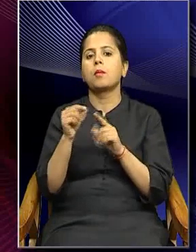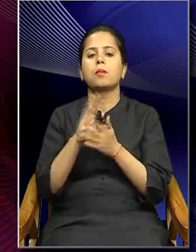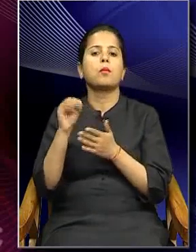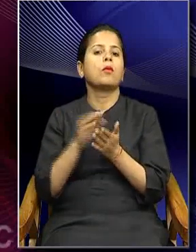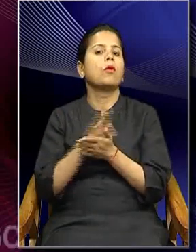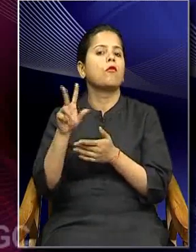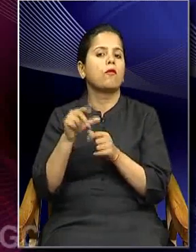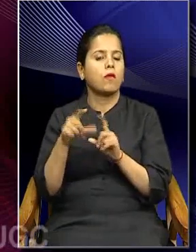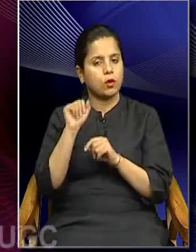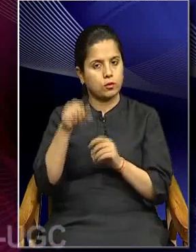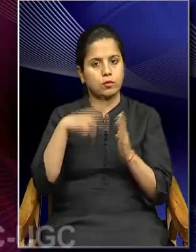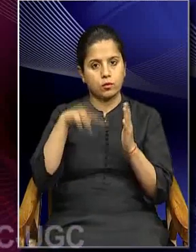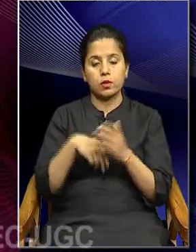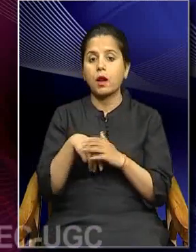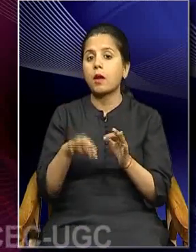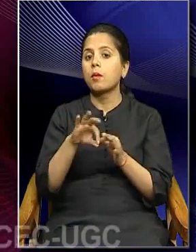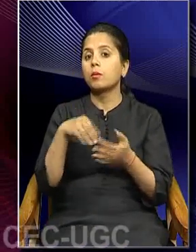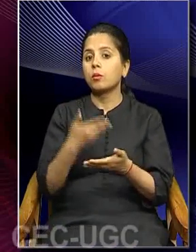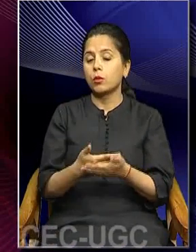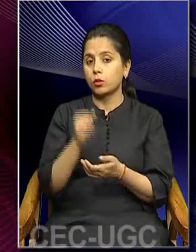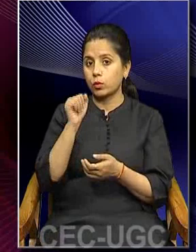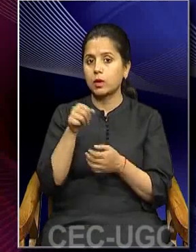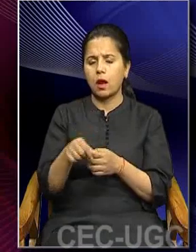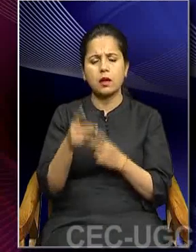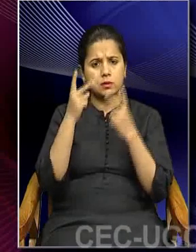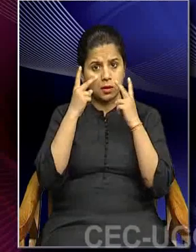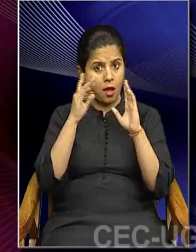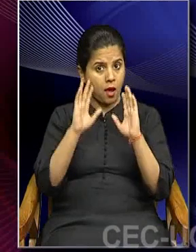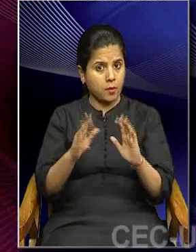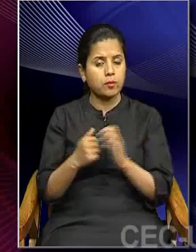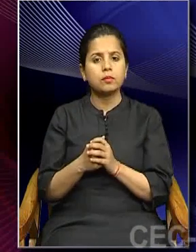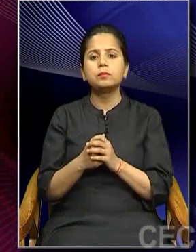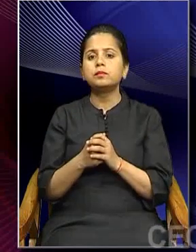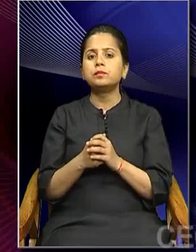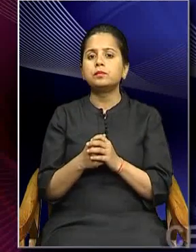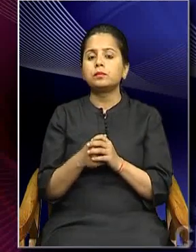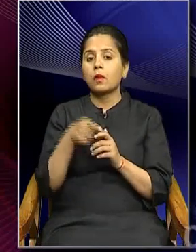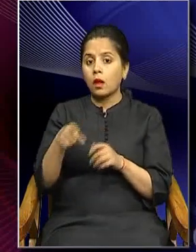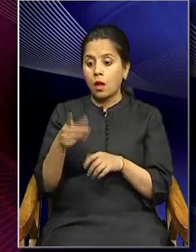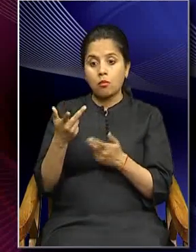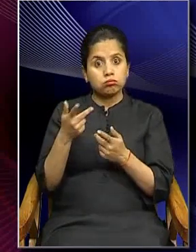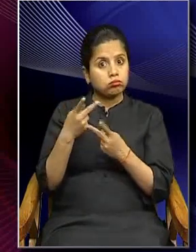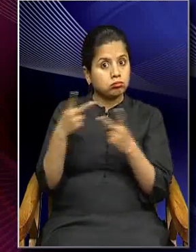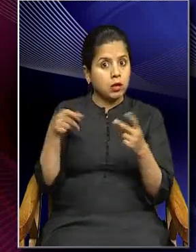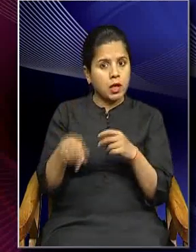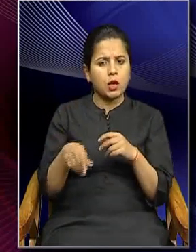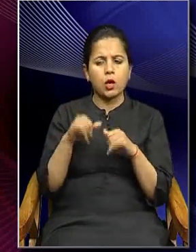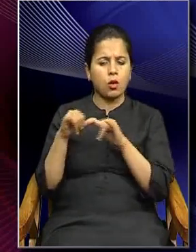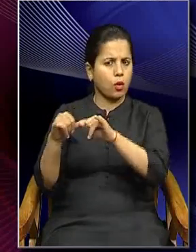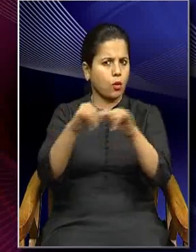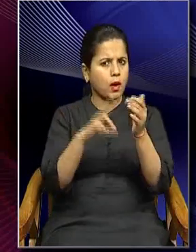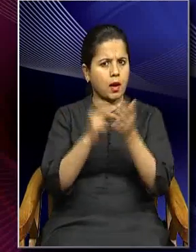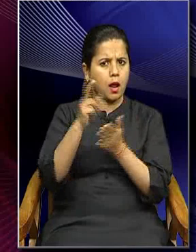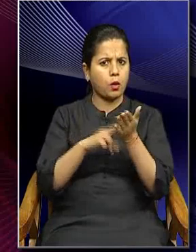So basically, the Buddhists' counter is that the task of common nouns can be